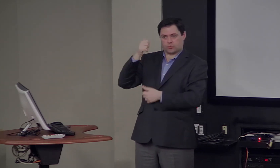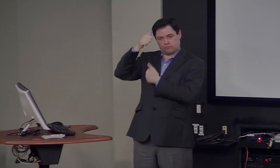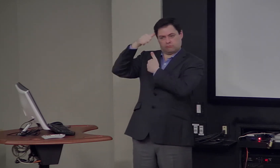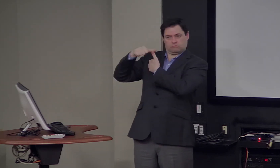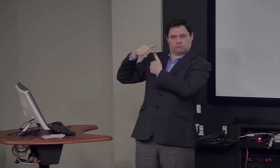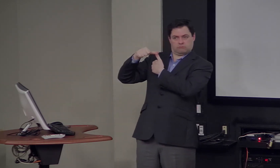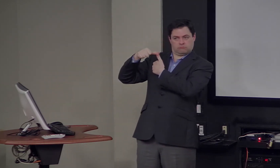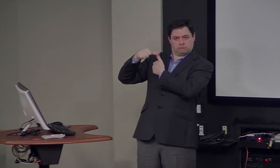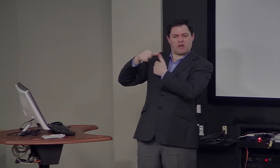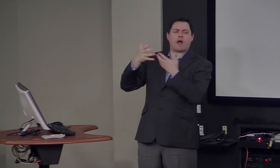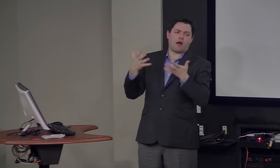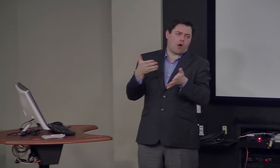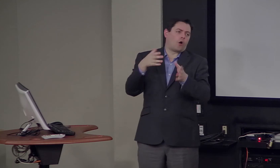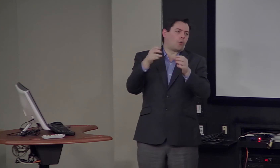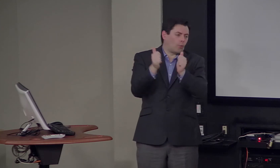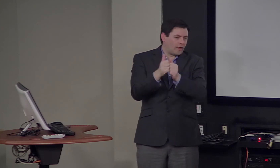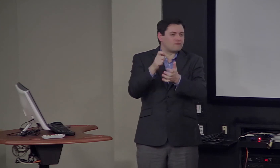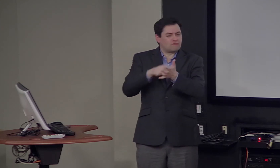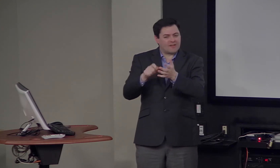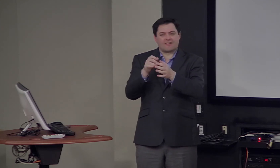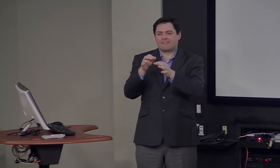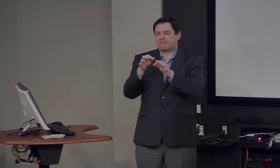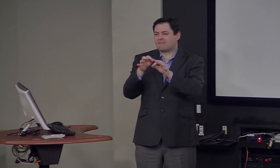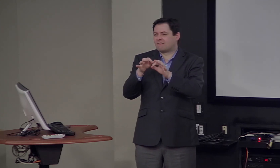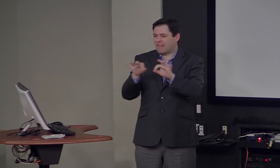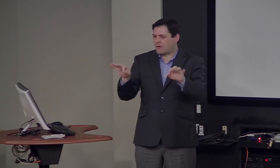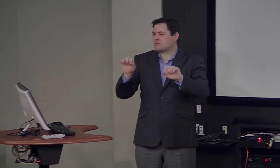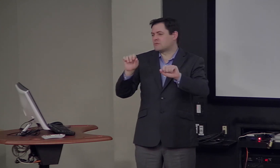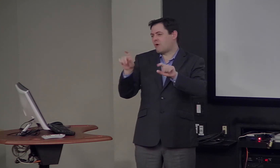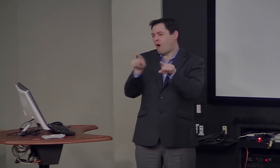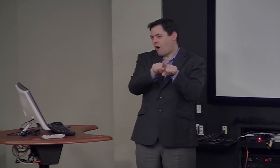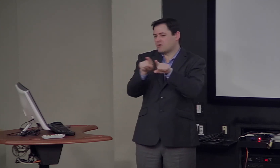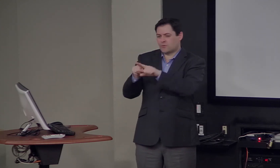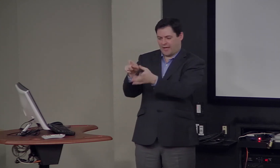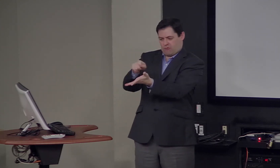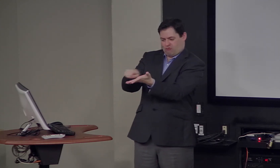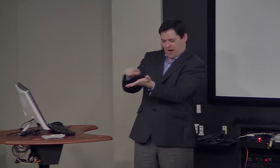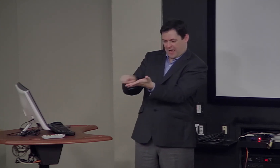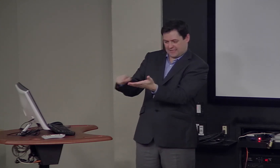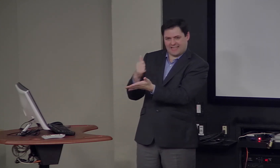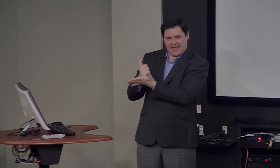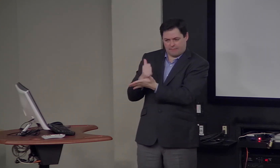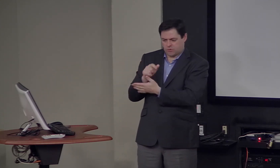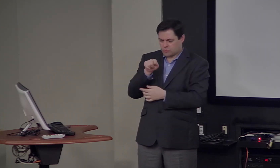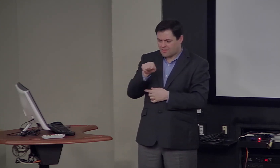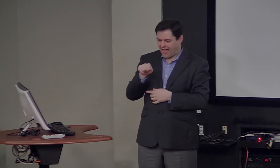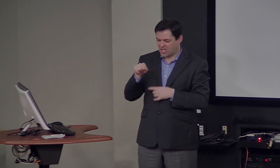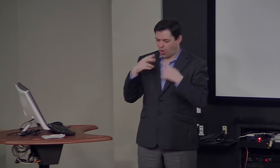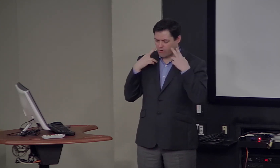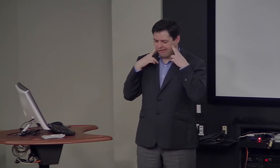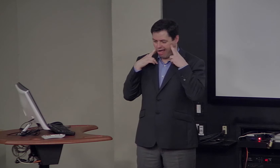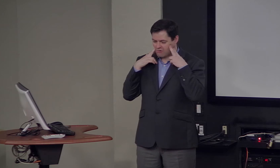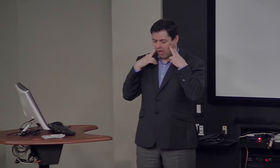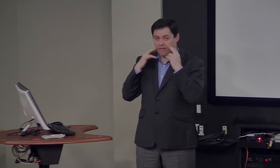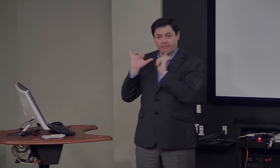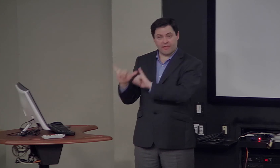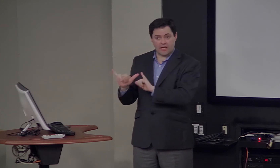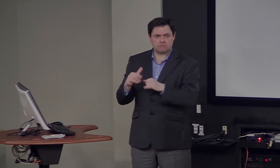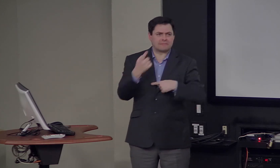skill to write that word down, and that may help retain the word. And also, of course, languages have a written system that help you